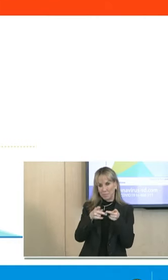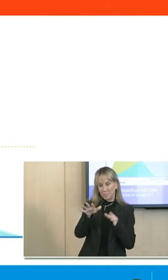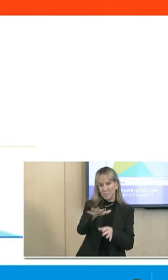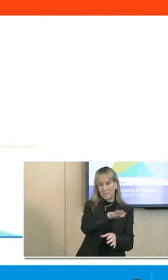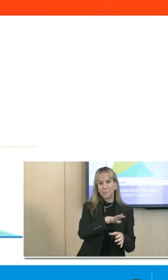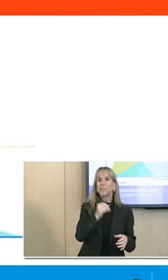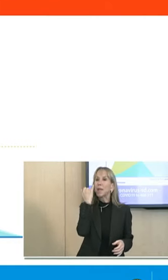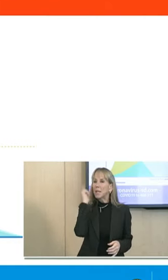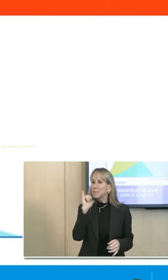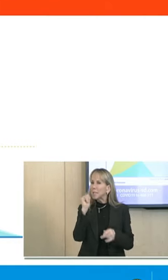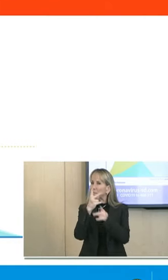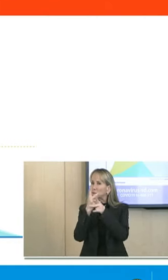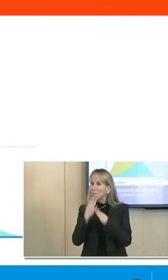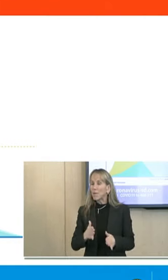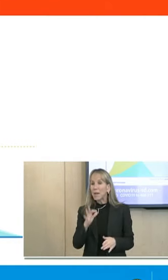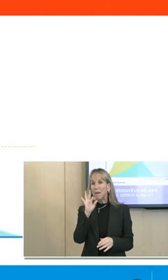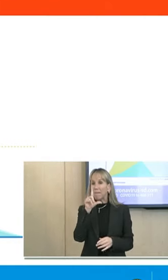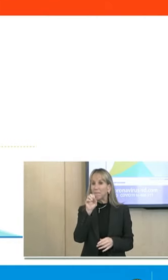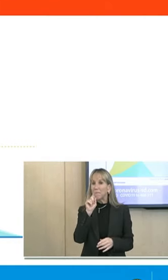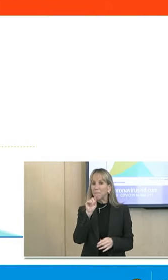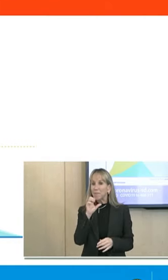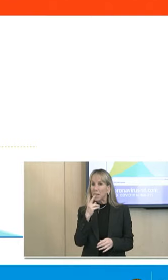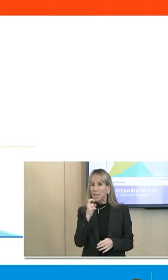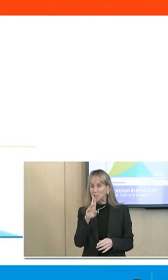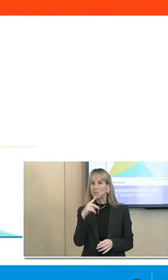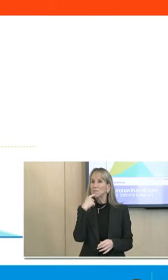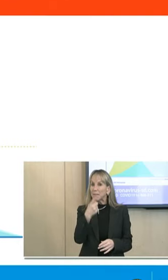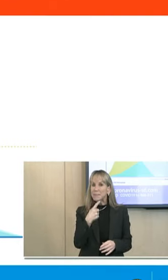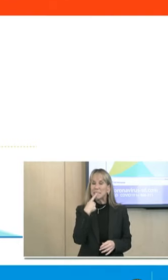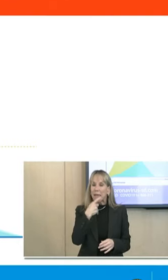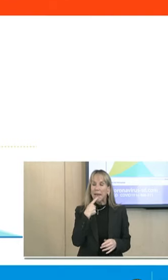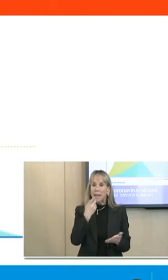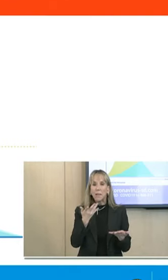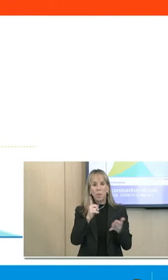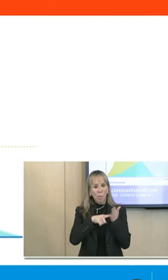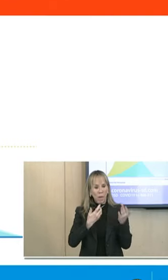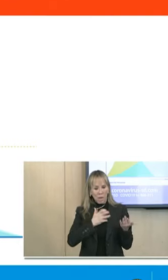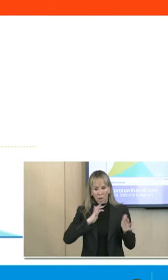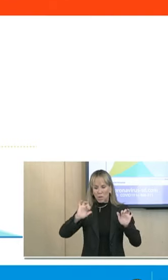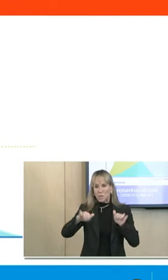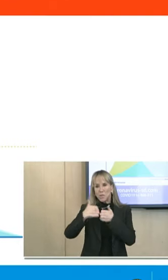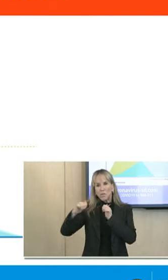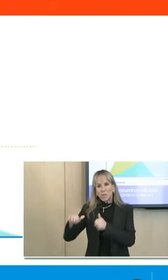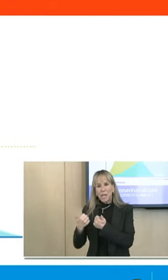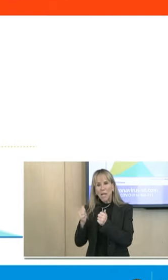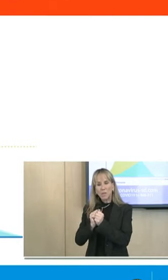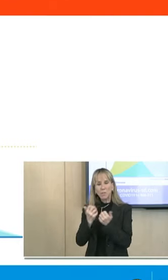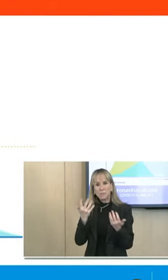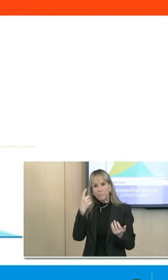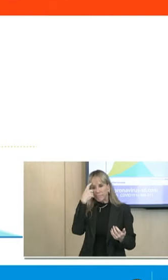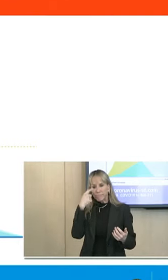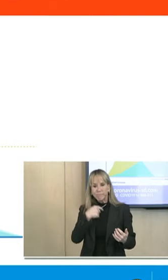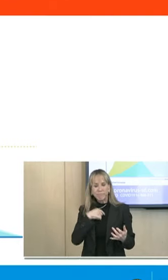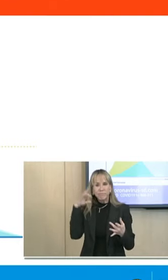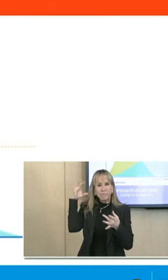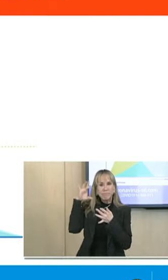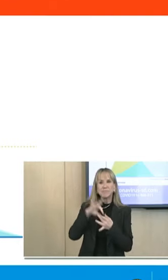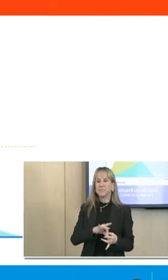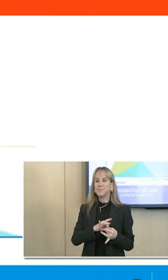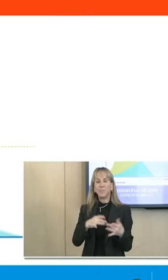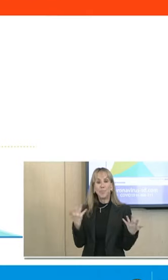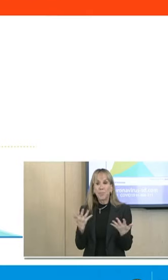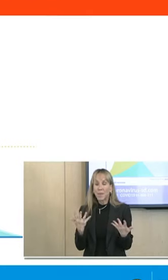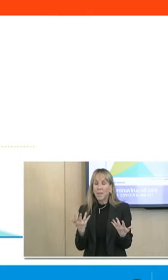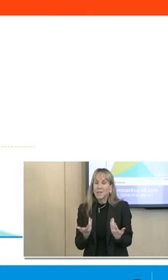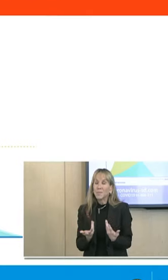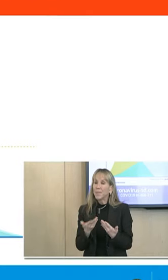has referenced, and what is the challenge that we are focused with all of our hearts and minds are. Unfortunately,